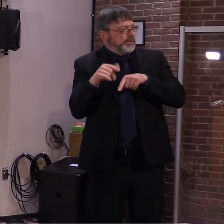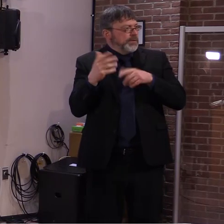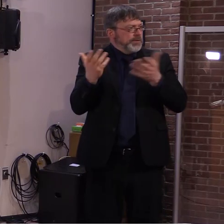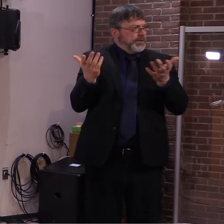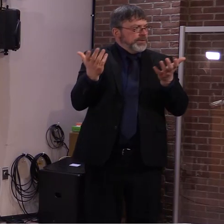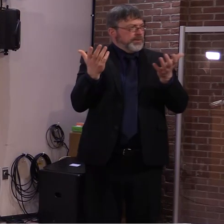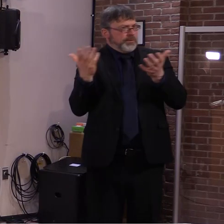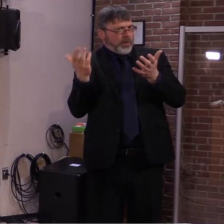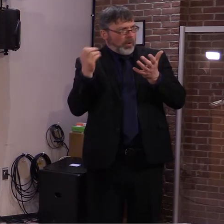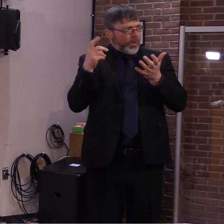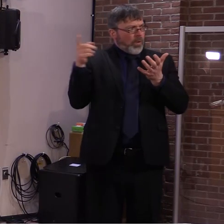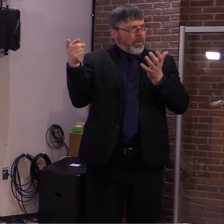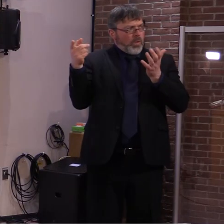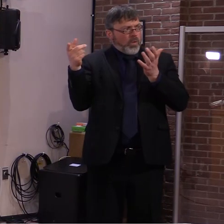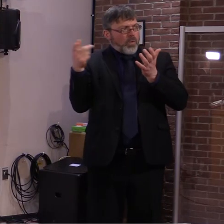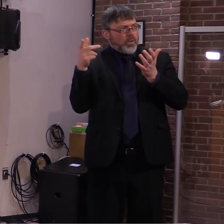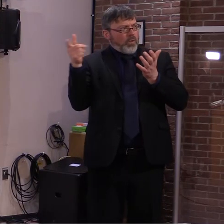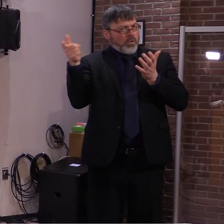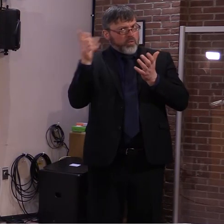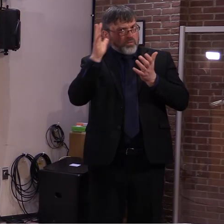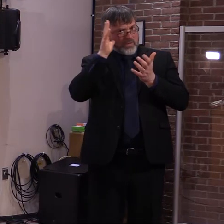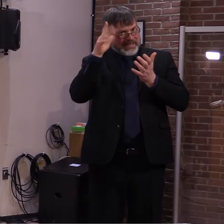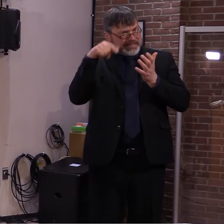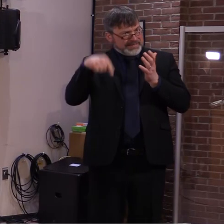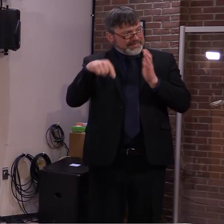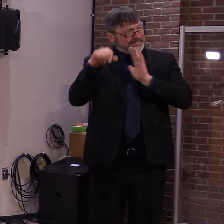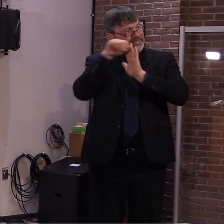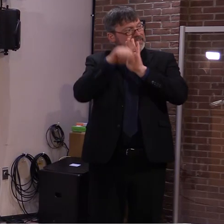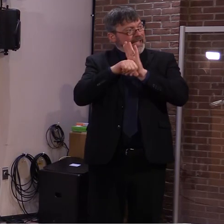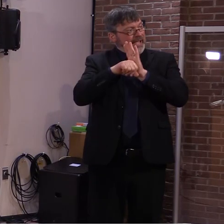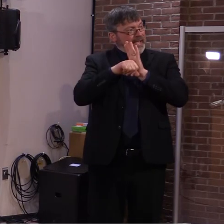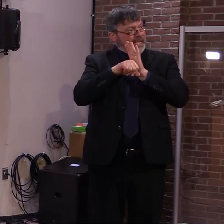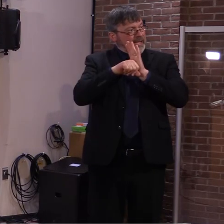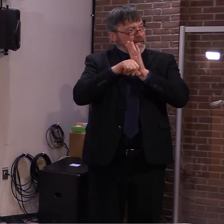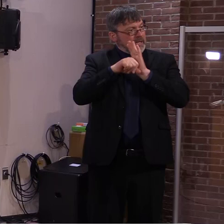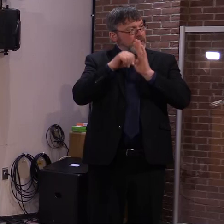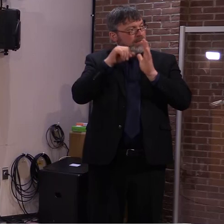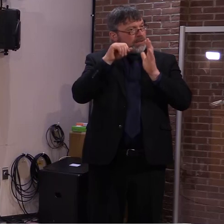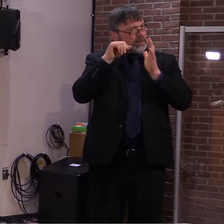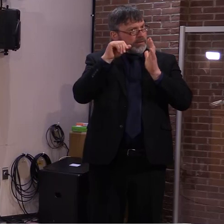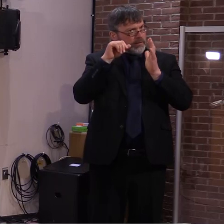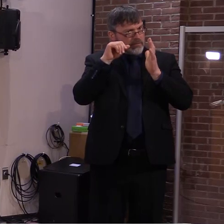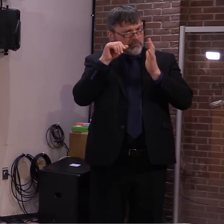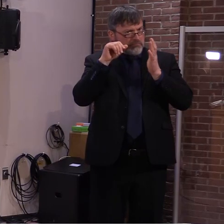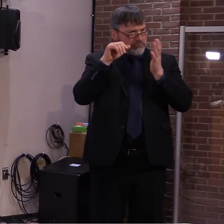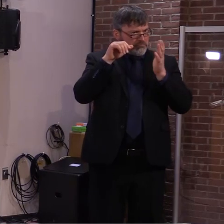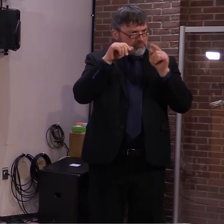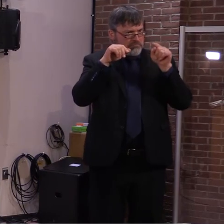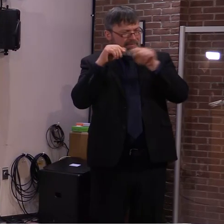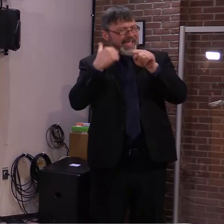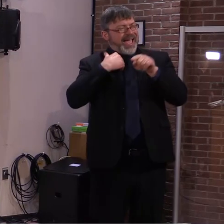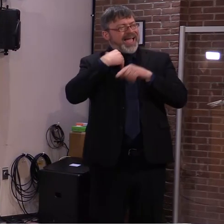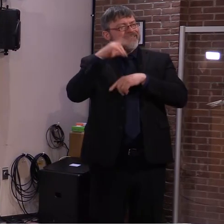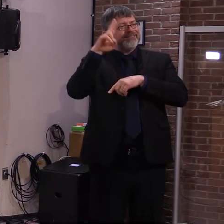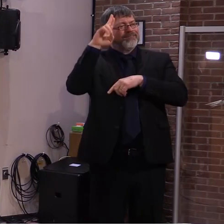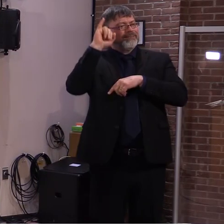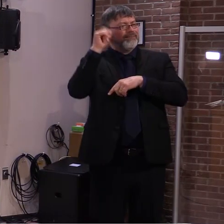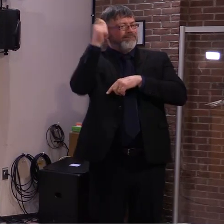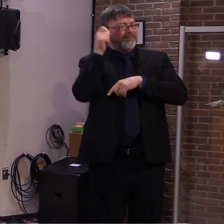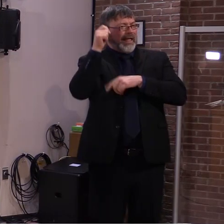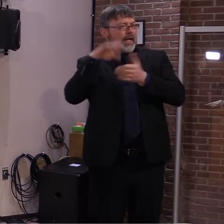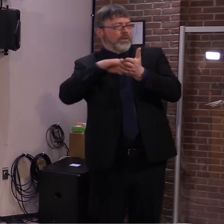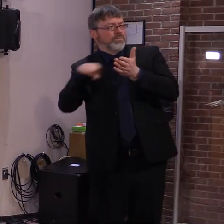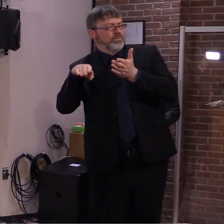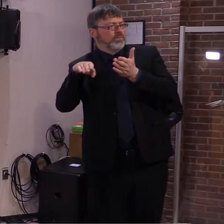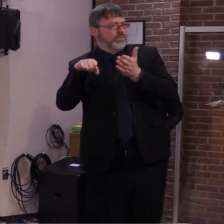to the unemployment exclusion in order to complete their taxes and pay the first quarter estimate to avoid penalties.